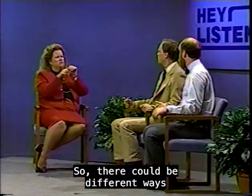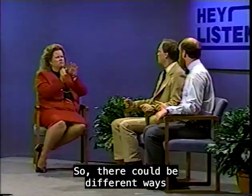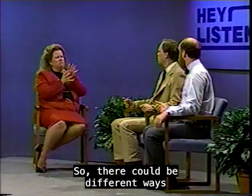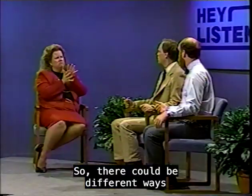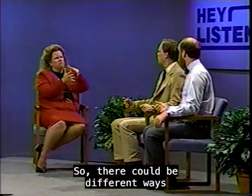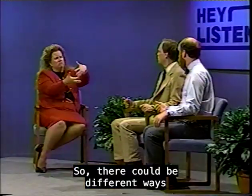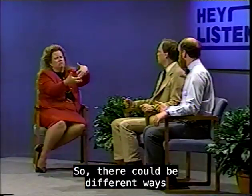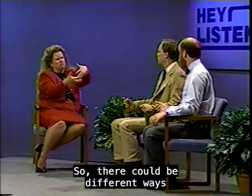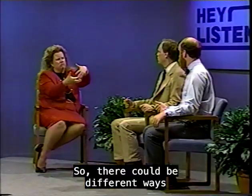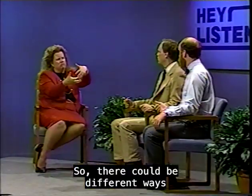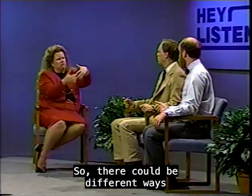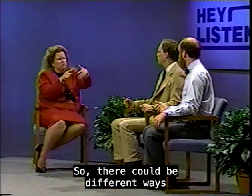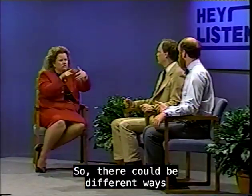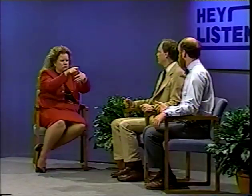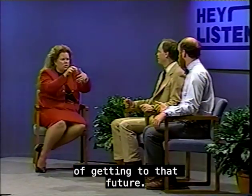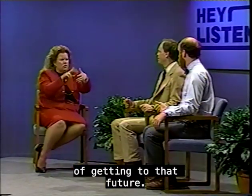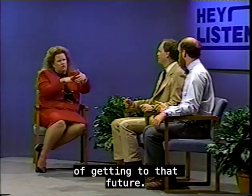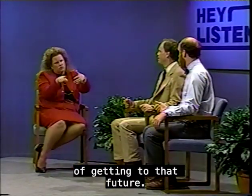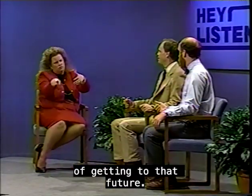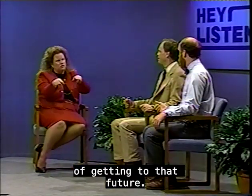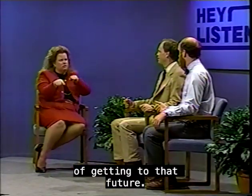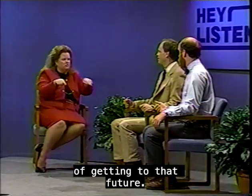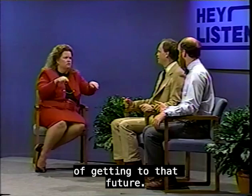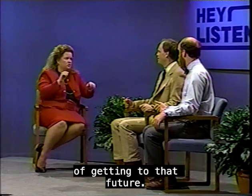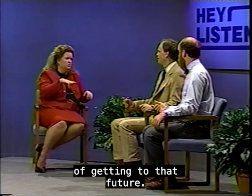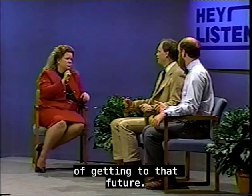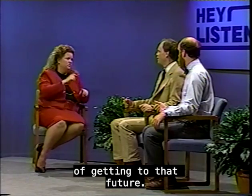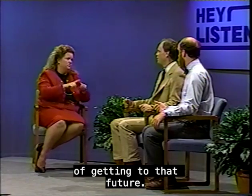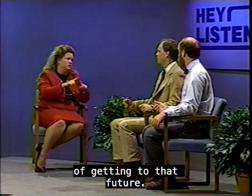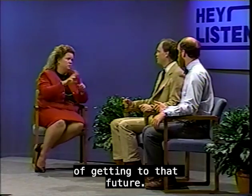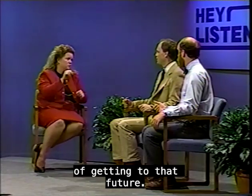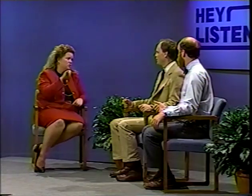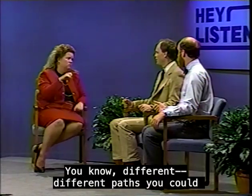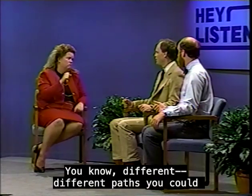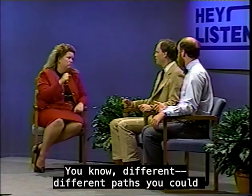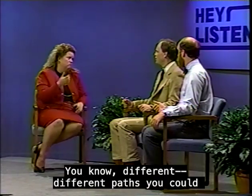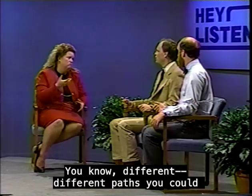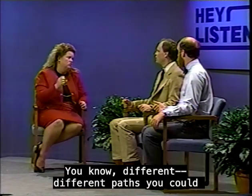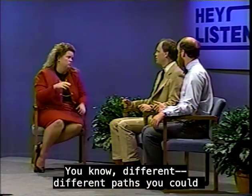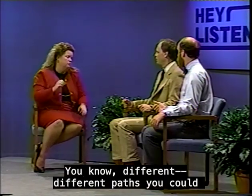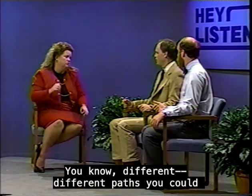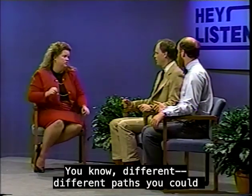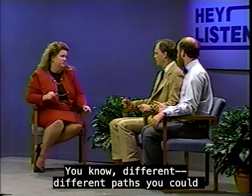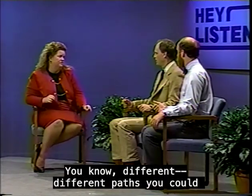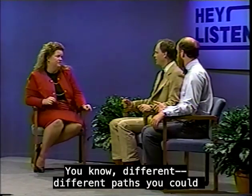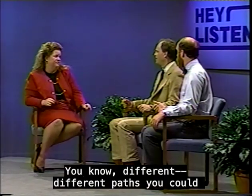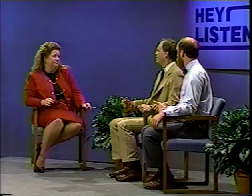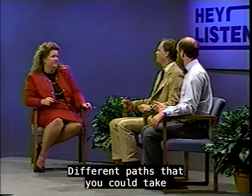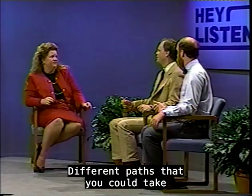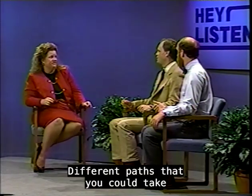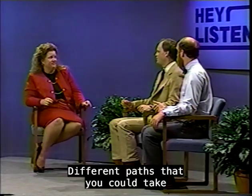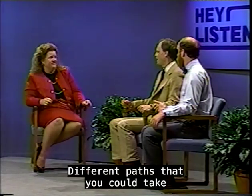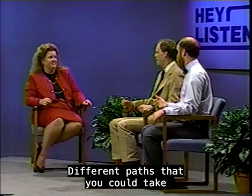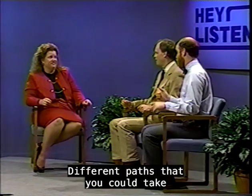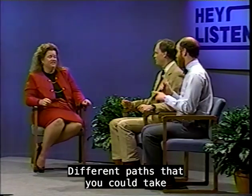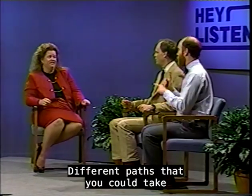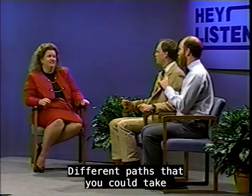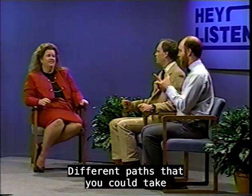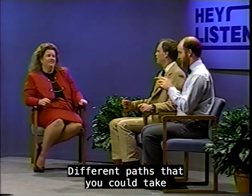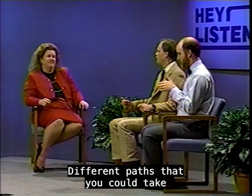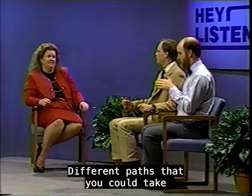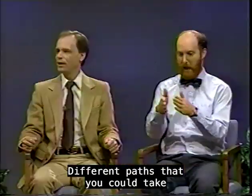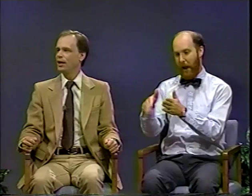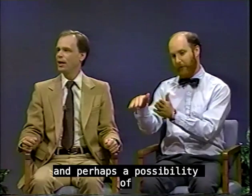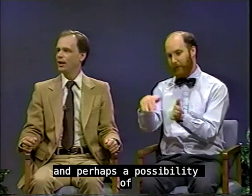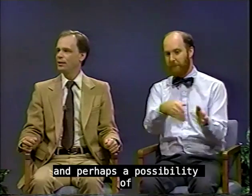So there could be different ways of getting to that future. You know, different paths you could take? Different paths that